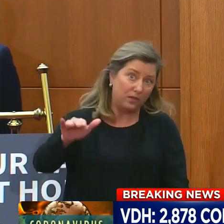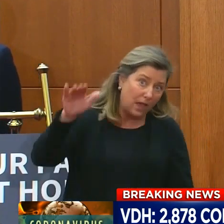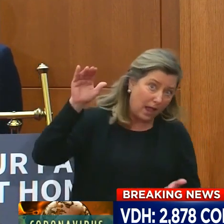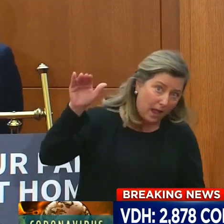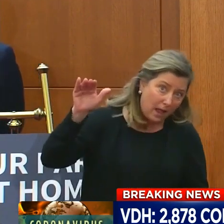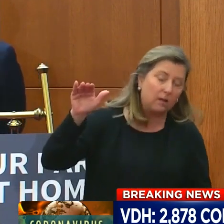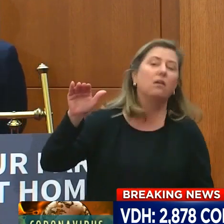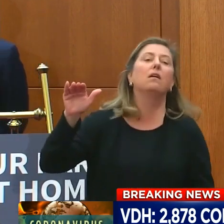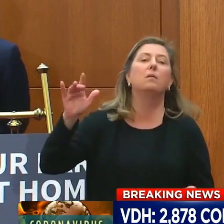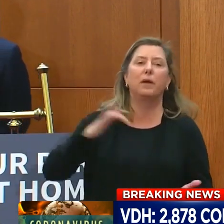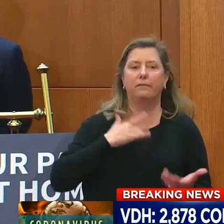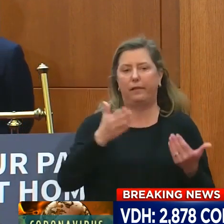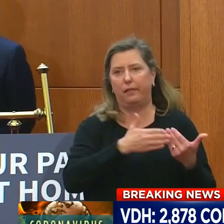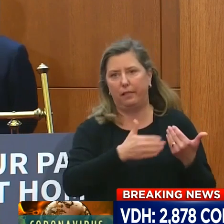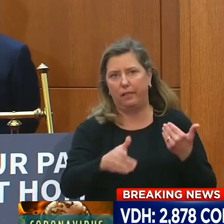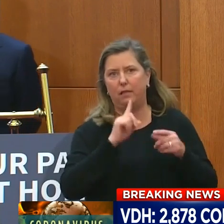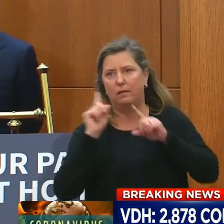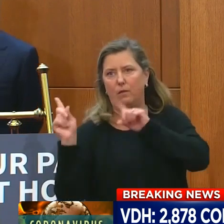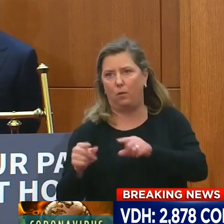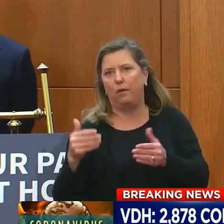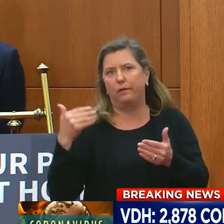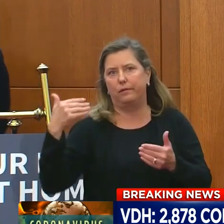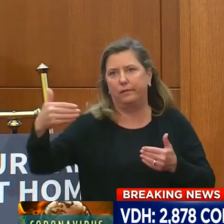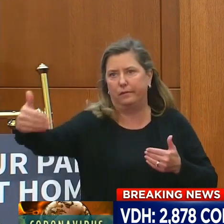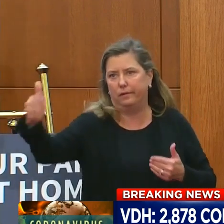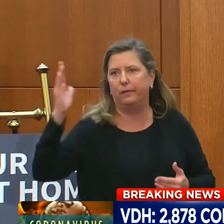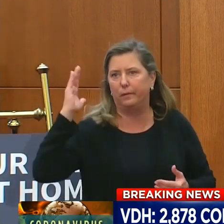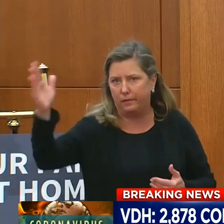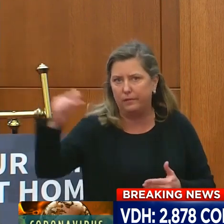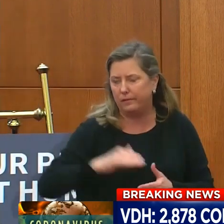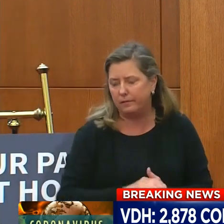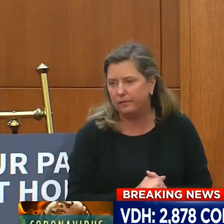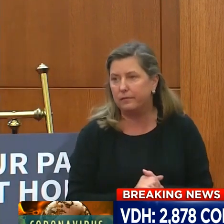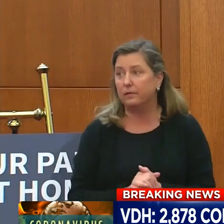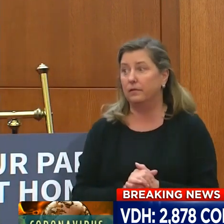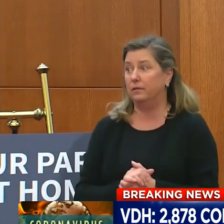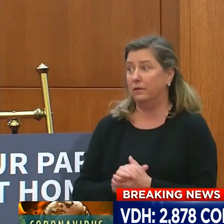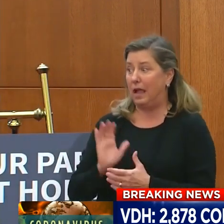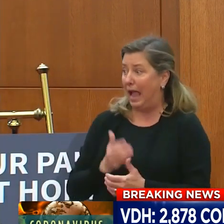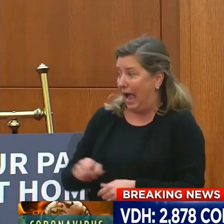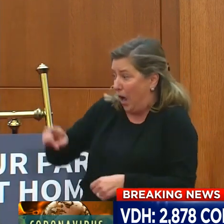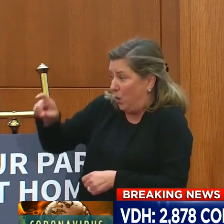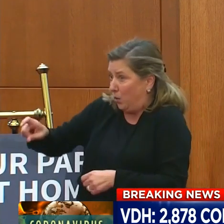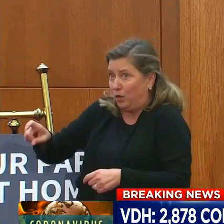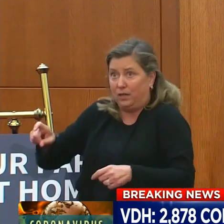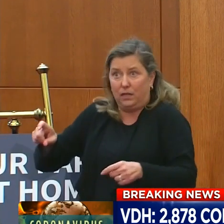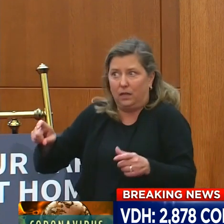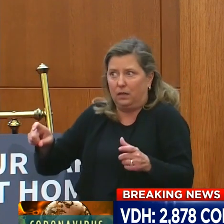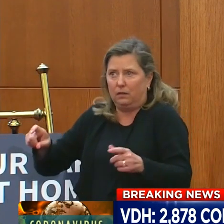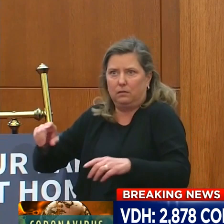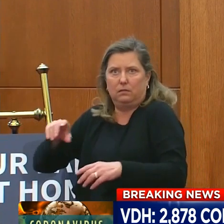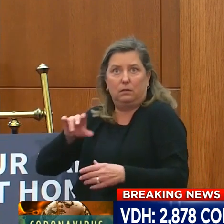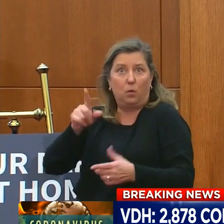many. Clearly, the need even outweighs what that purchase would be. I mean,